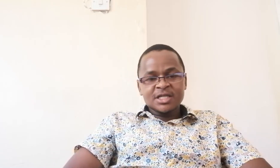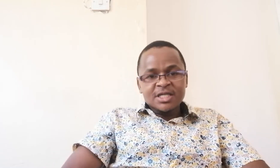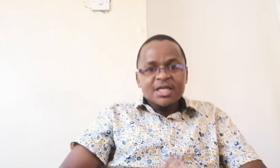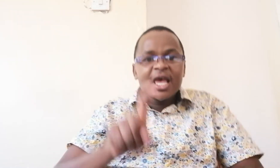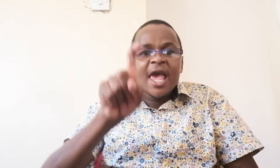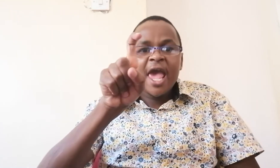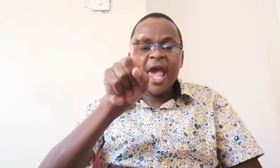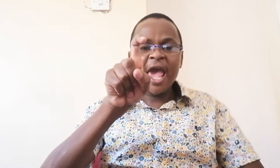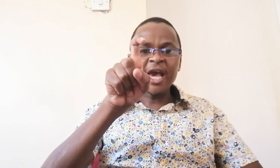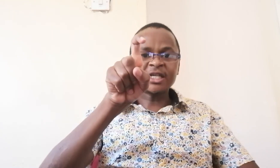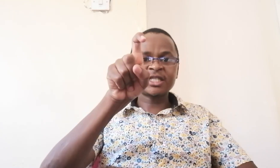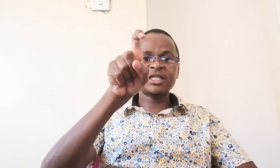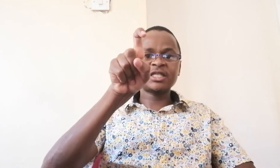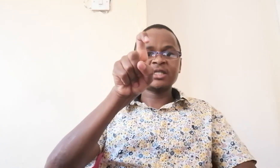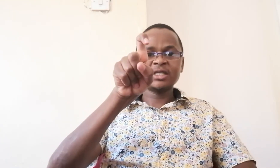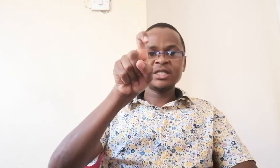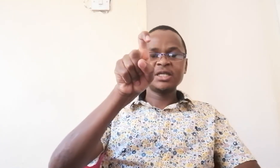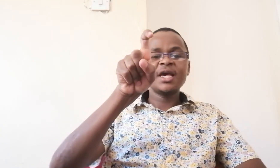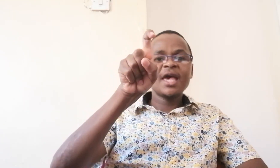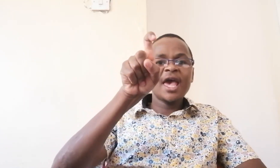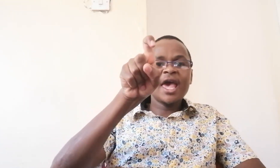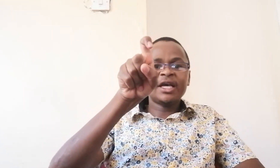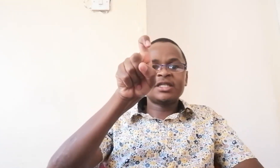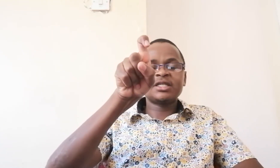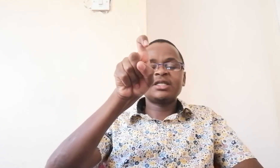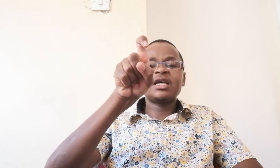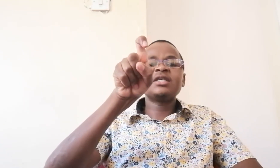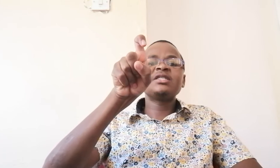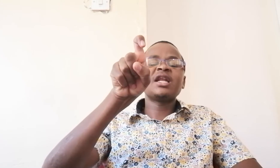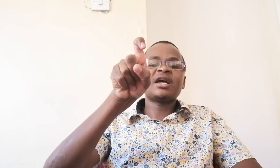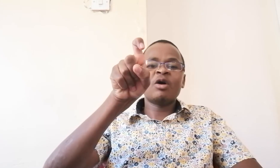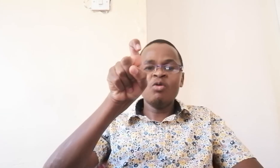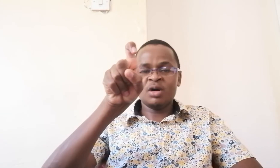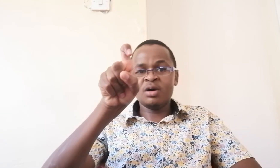X, X, X,